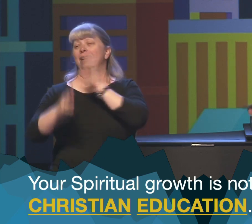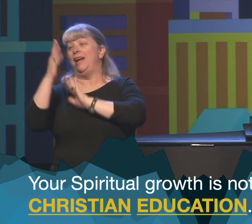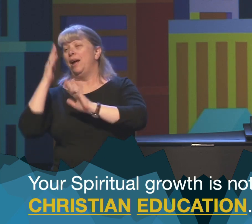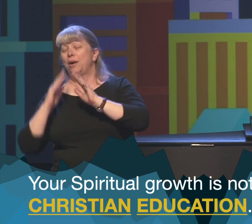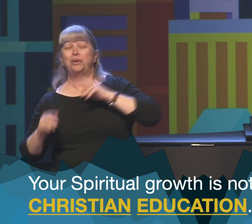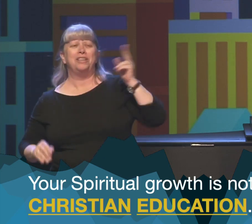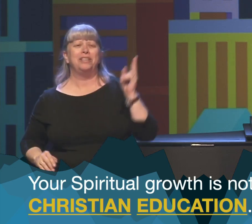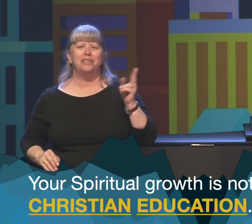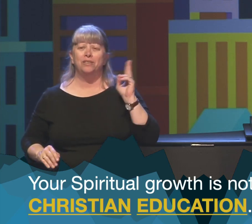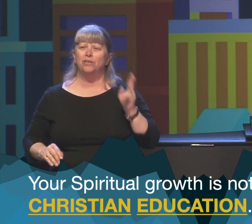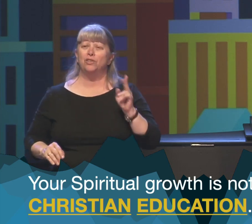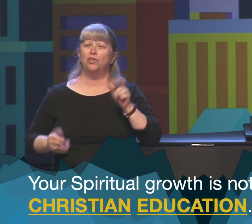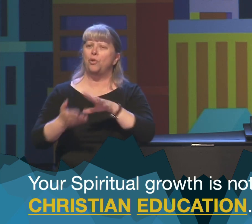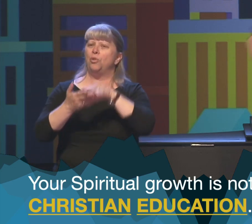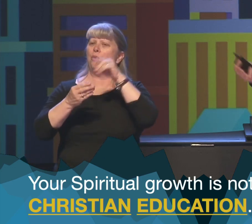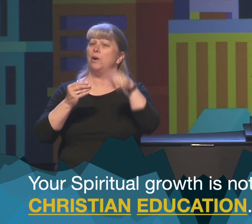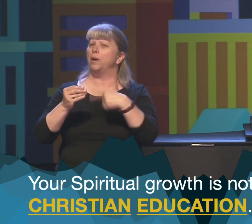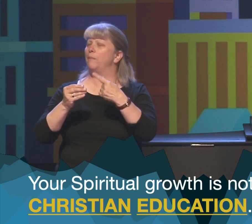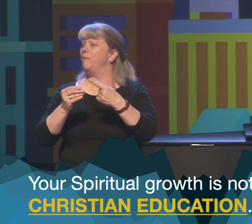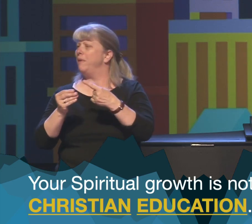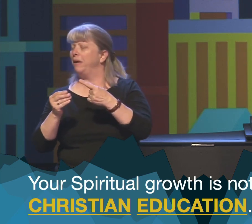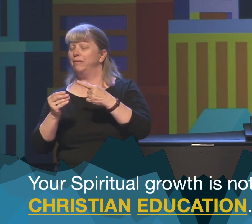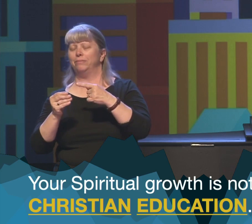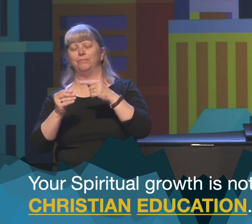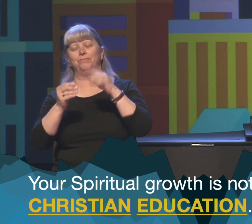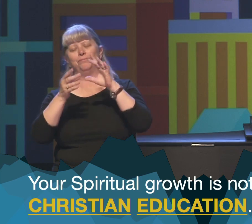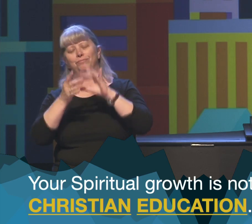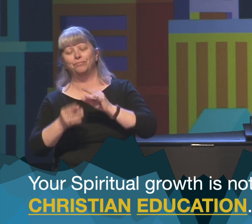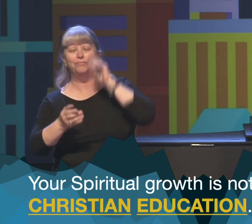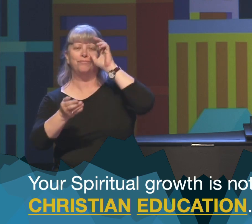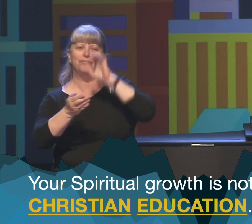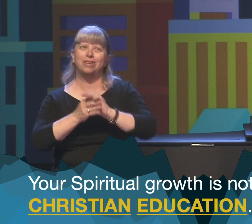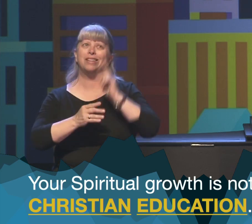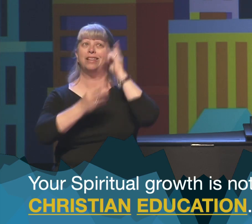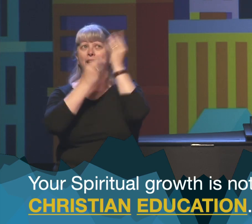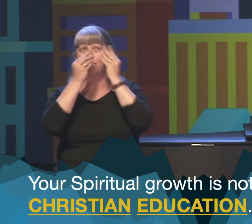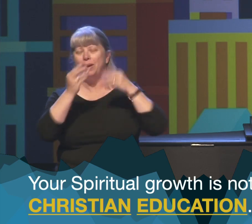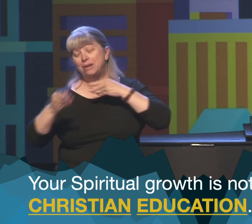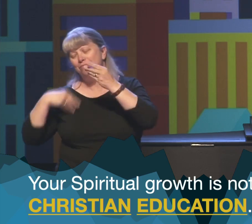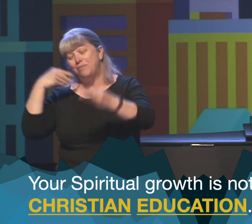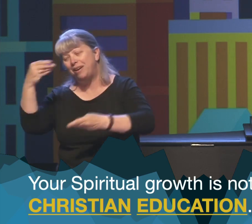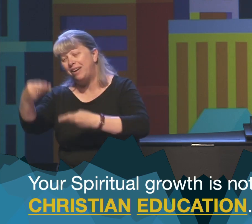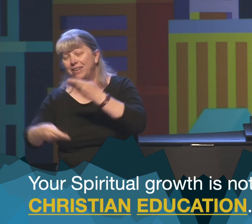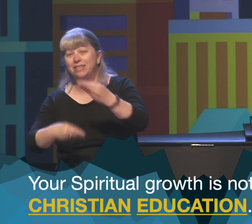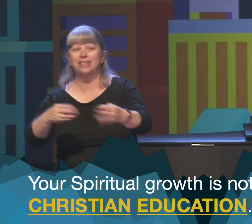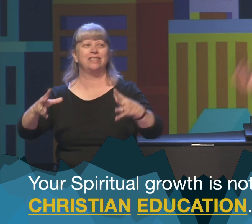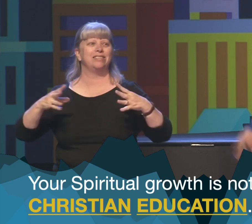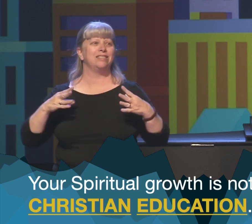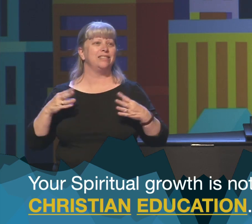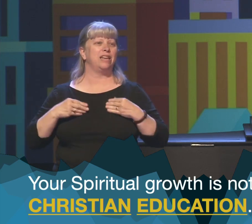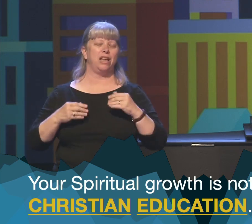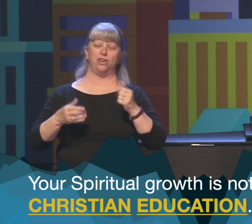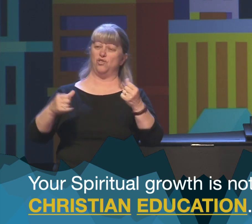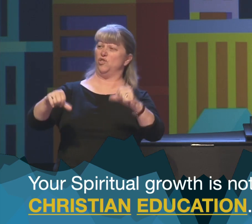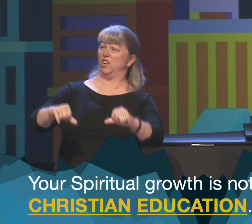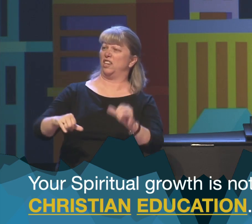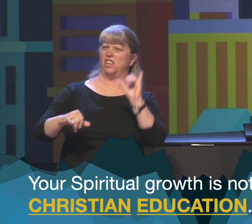history. You should learn about doctrines that have been thought of and have been passed down and that have been accepted and then